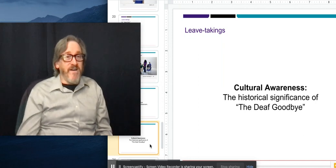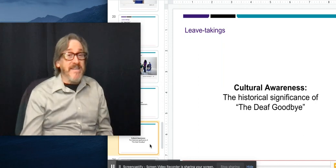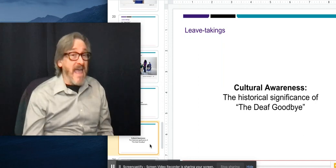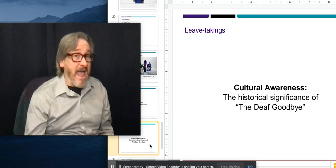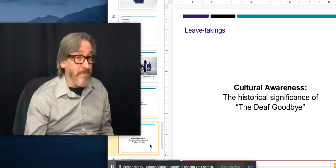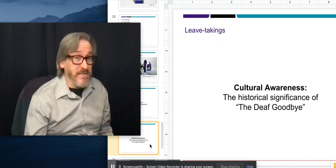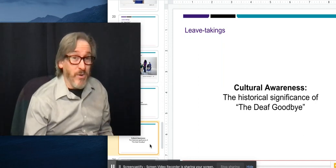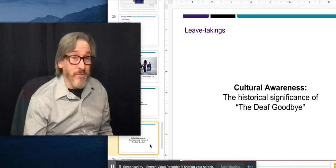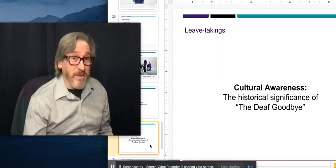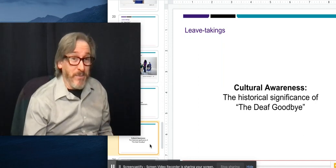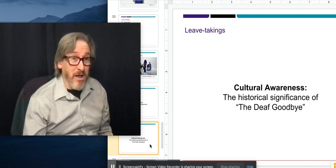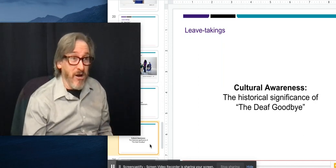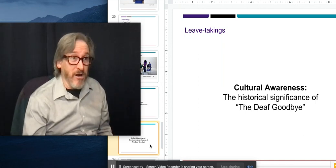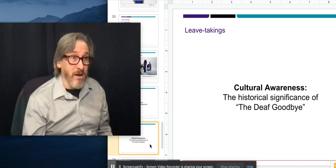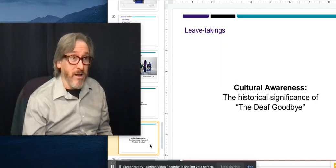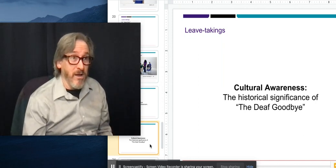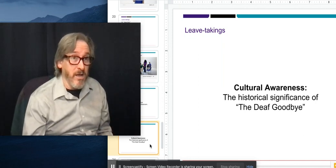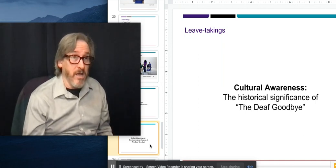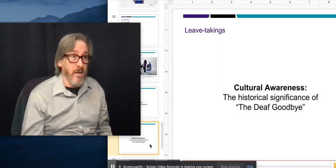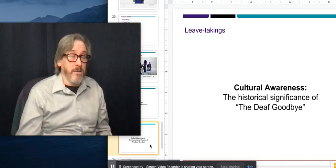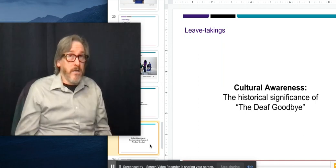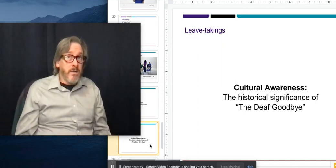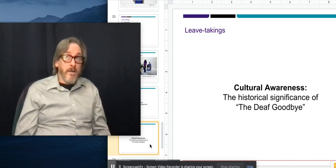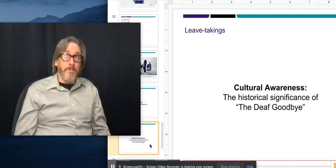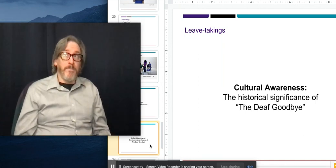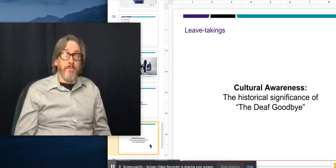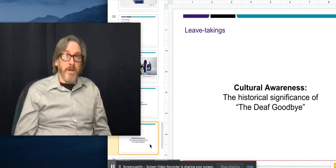I find that happens when people are,